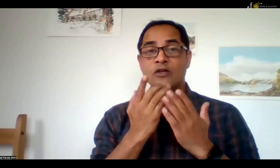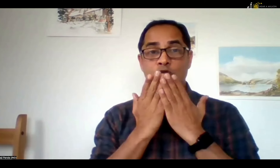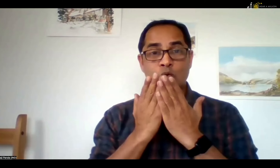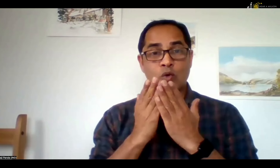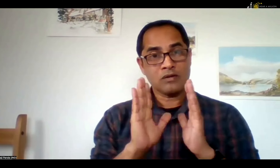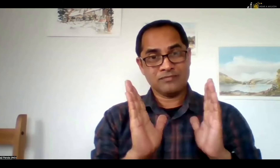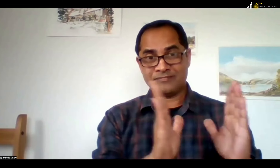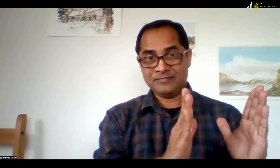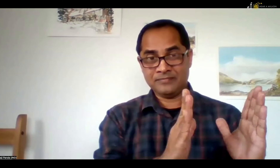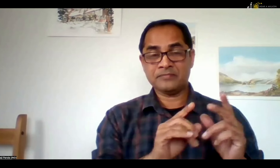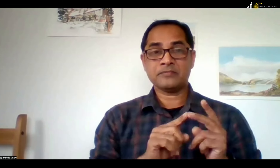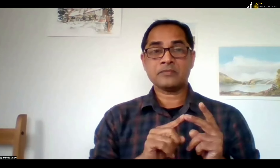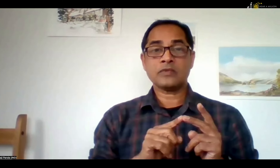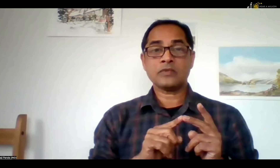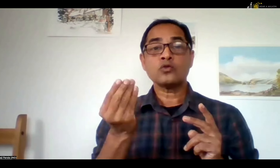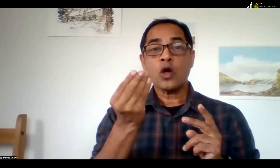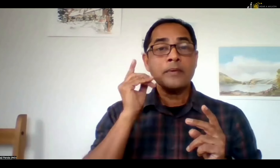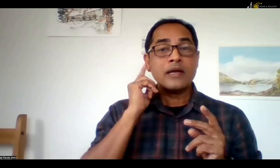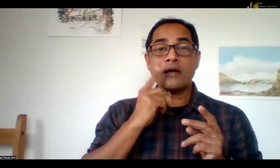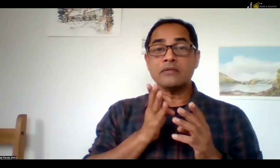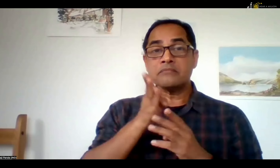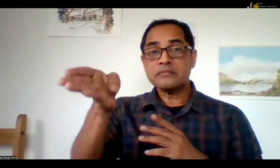deaf schools in the country.